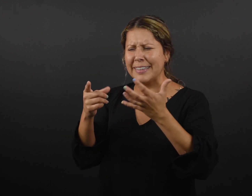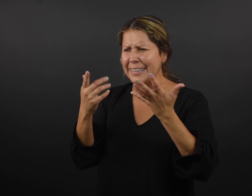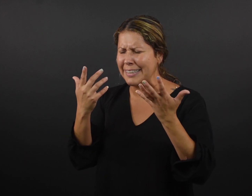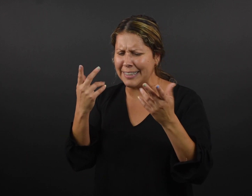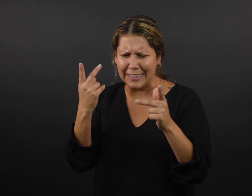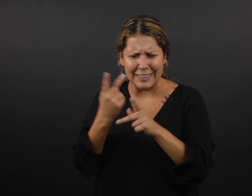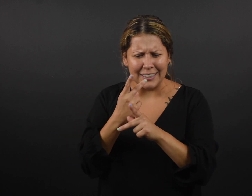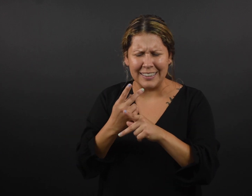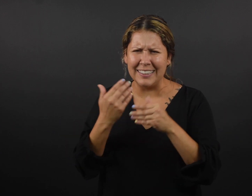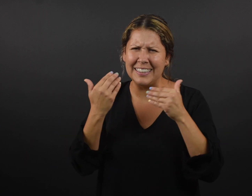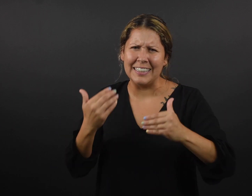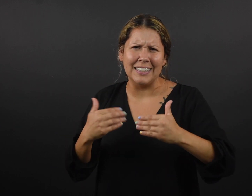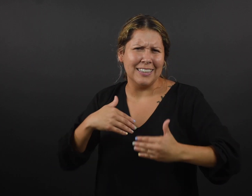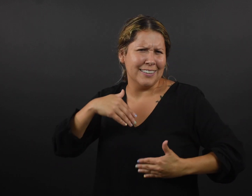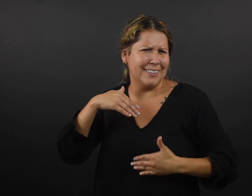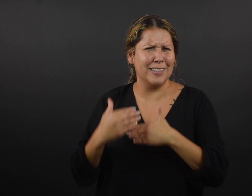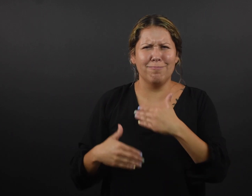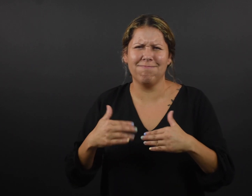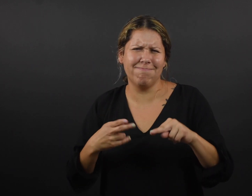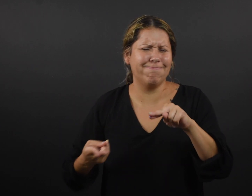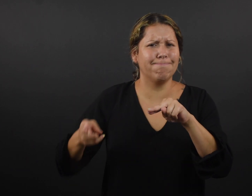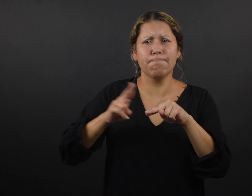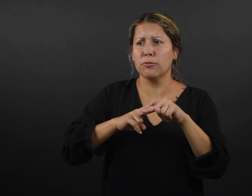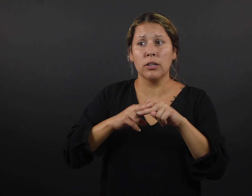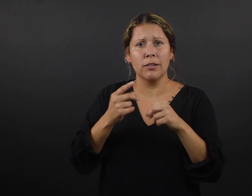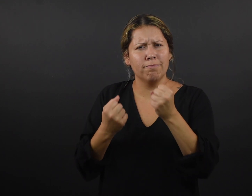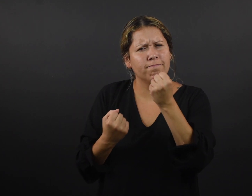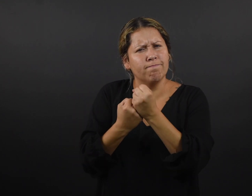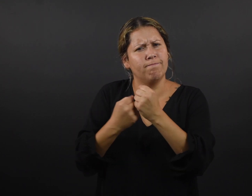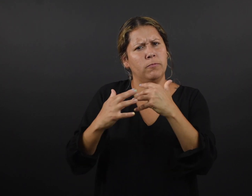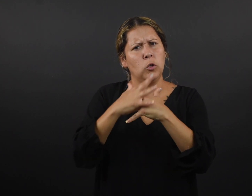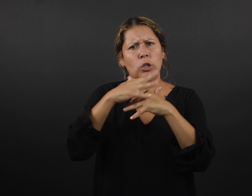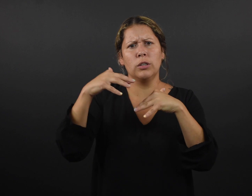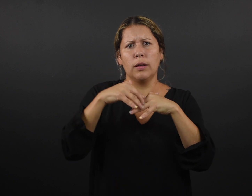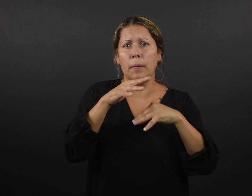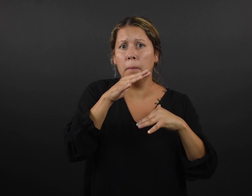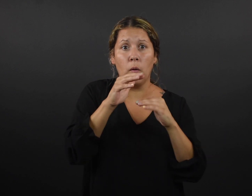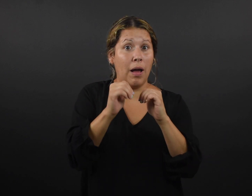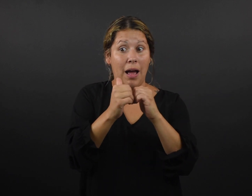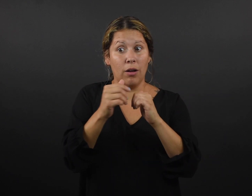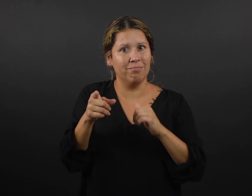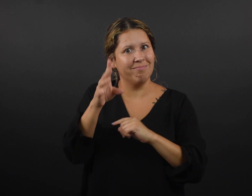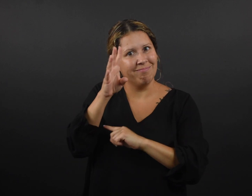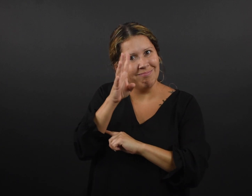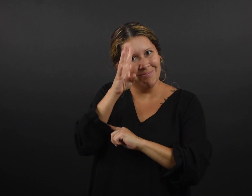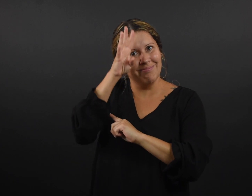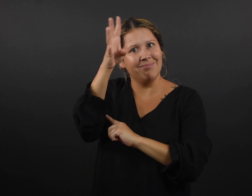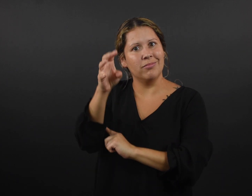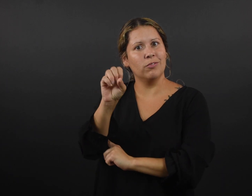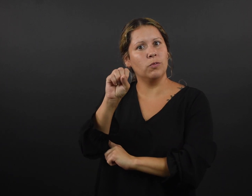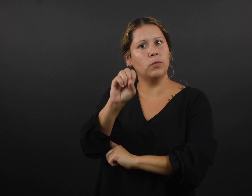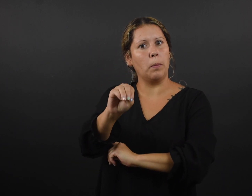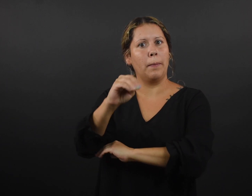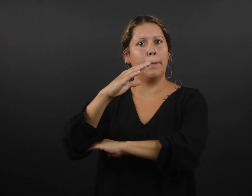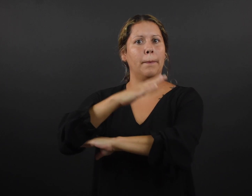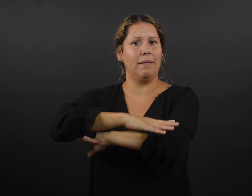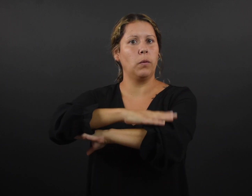Nishimissing Gimashkikinan has also gone a step further to support Indigenous mothers by